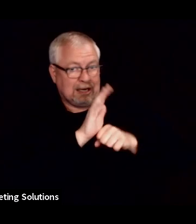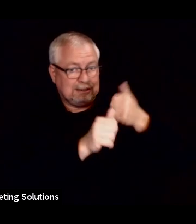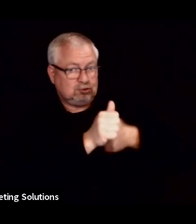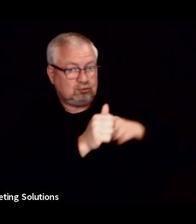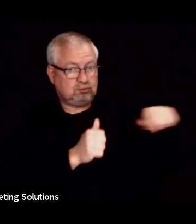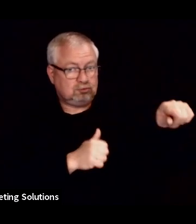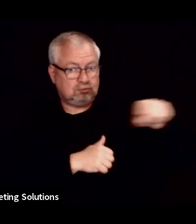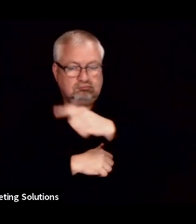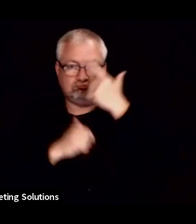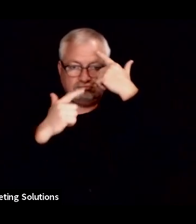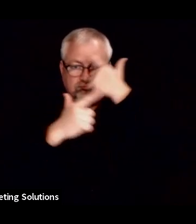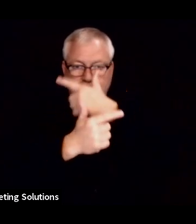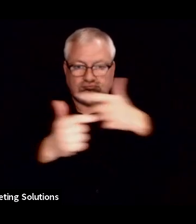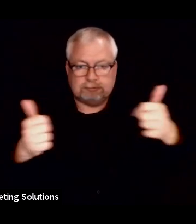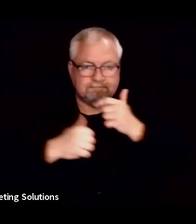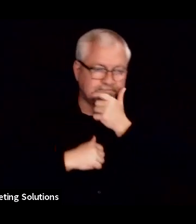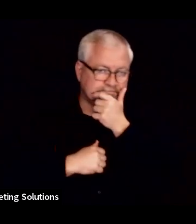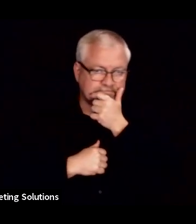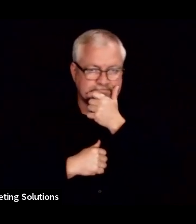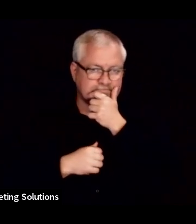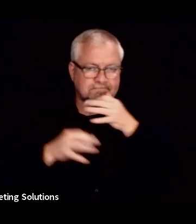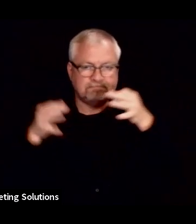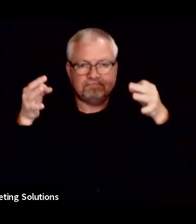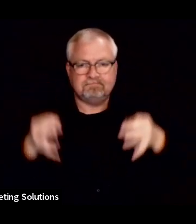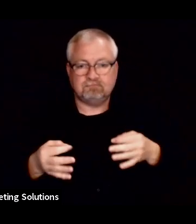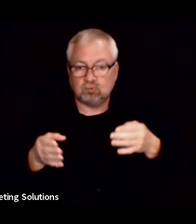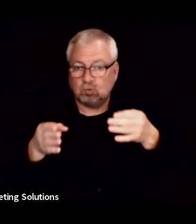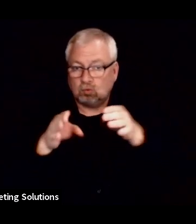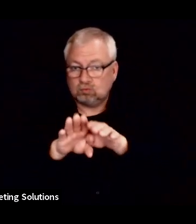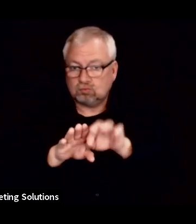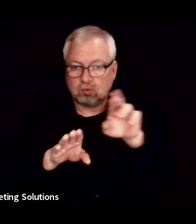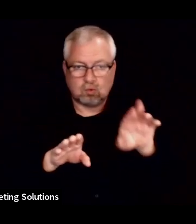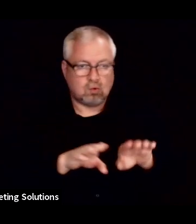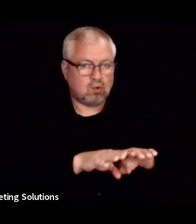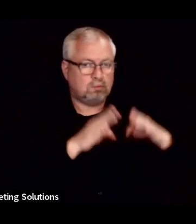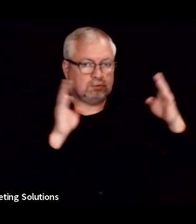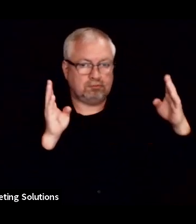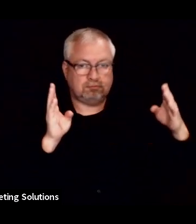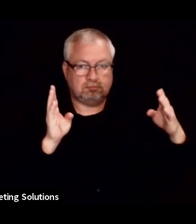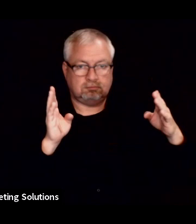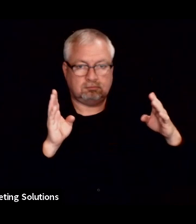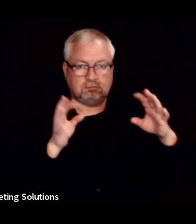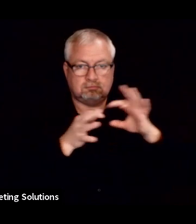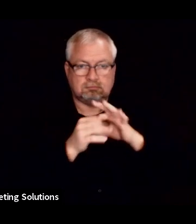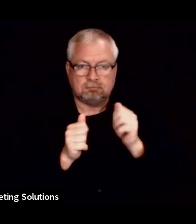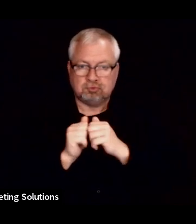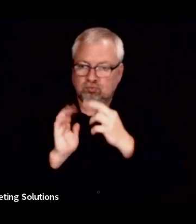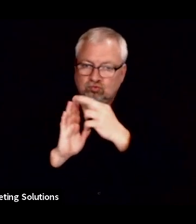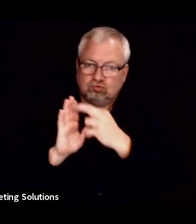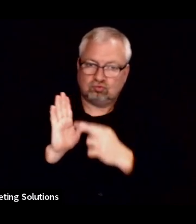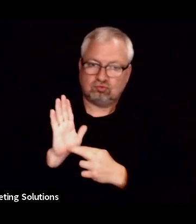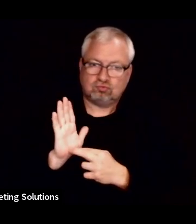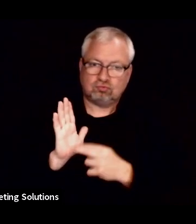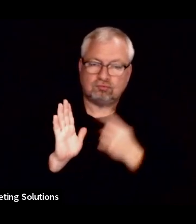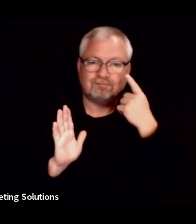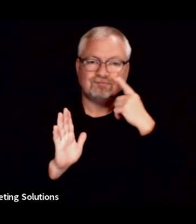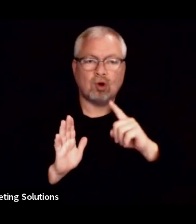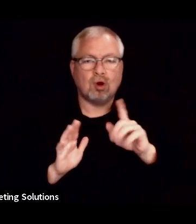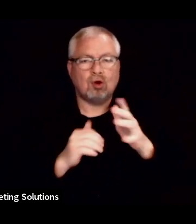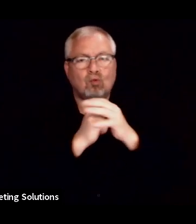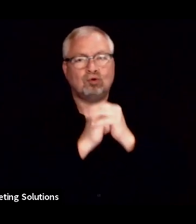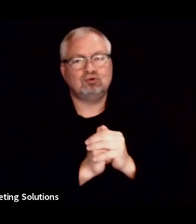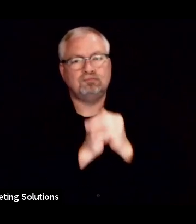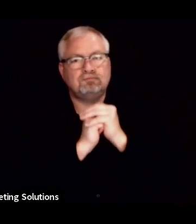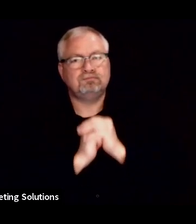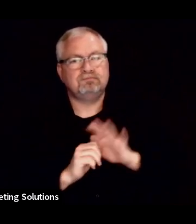not. So are there some rules for worship that certainly the state is looking at putting into place or wanting to have in